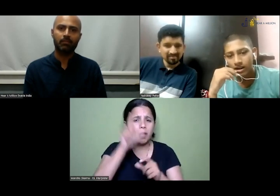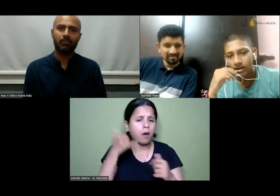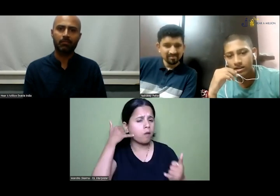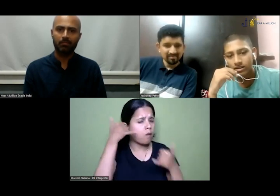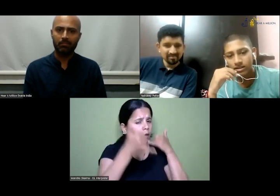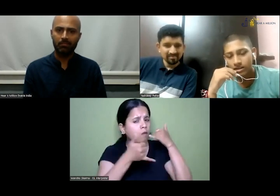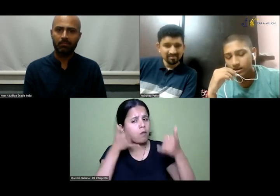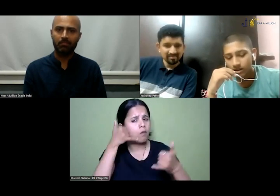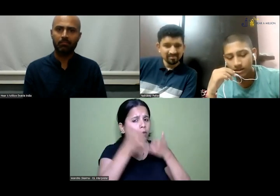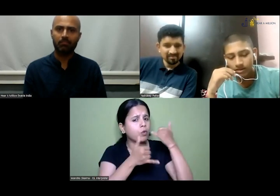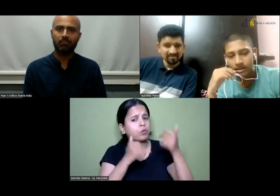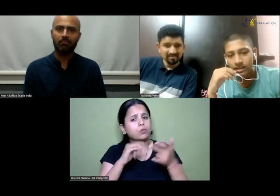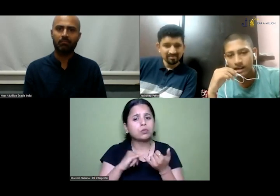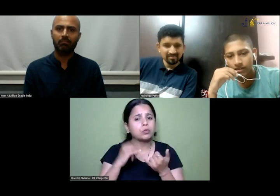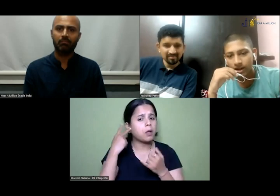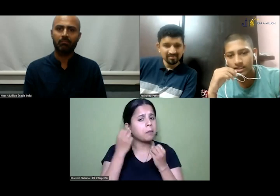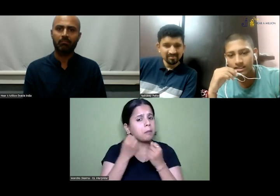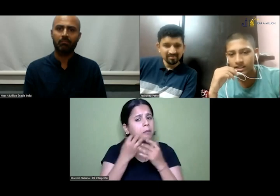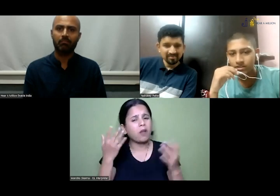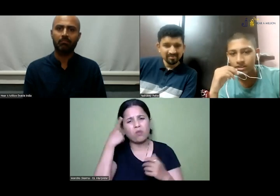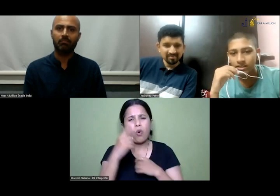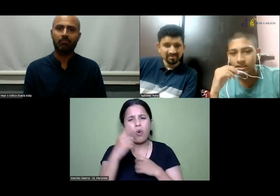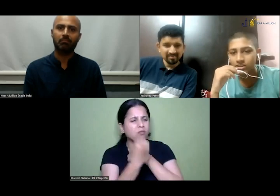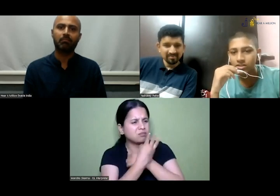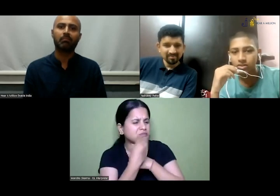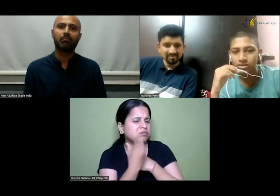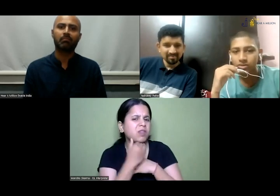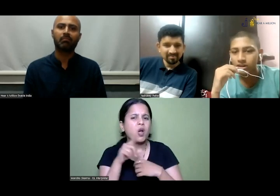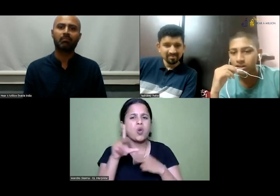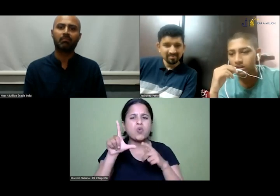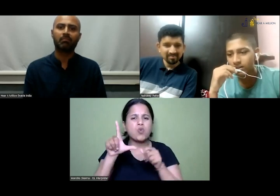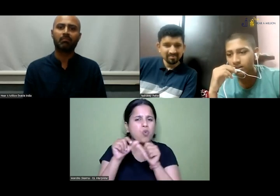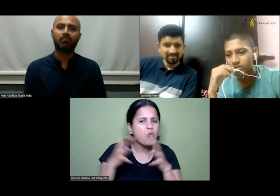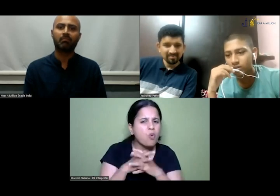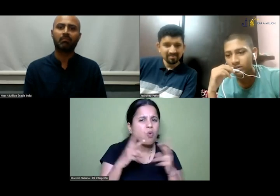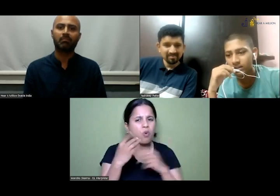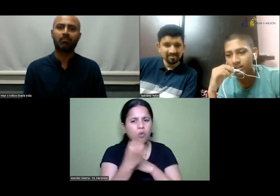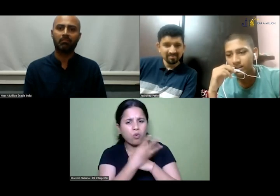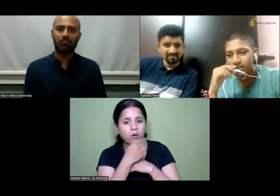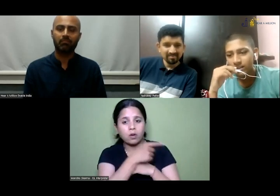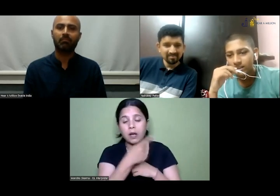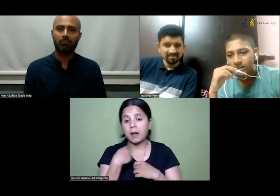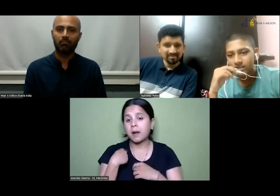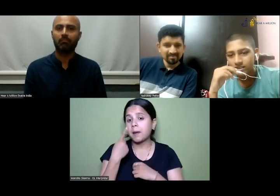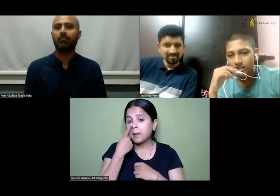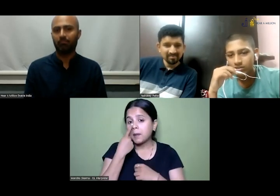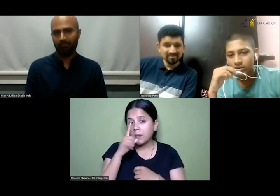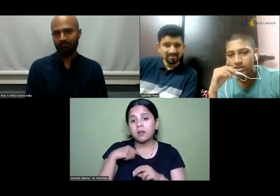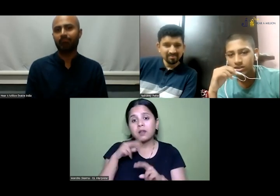for legal advice and everything. She was going in so many